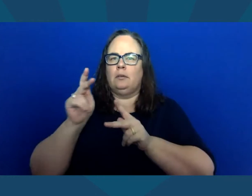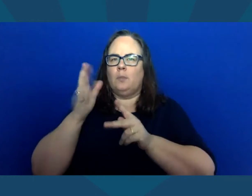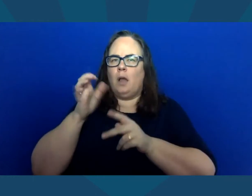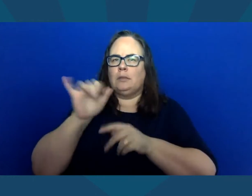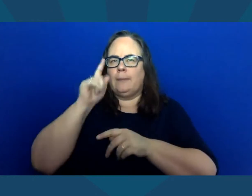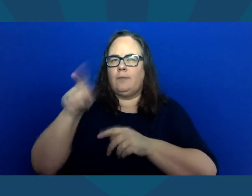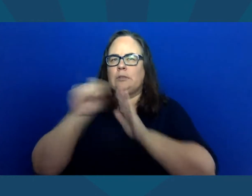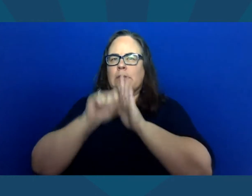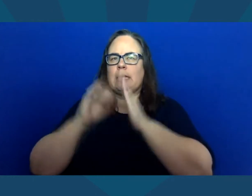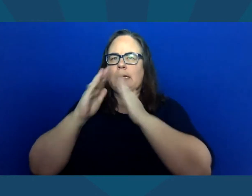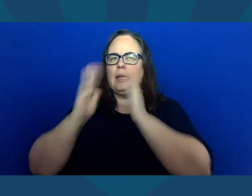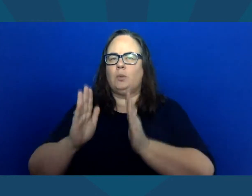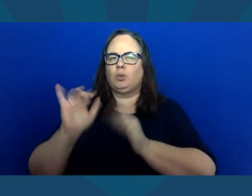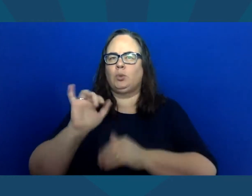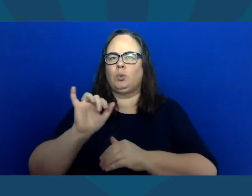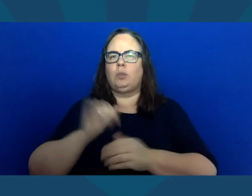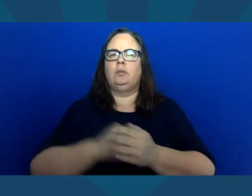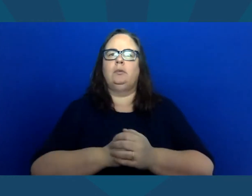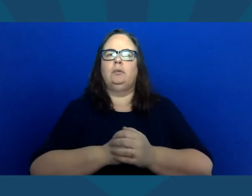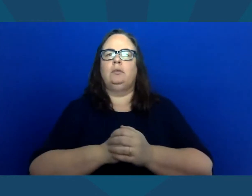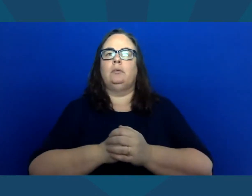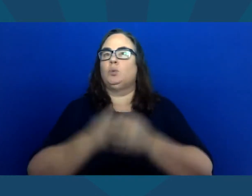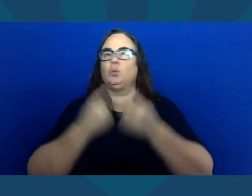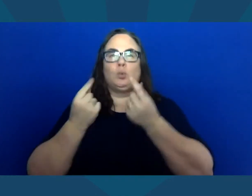I've brought that same focus to the State House.